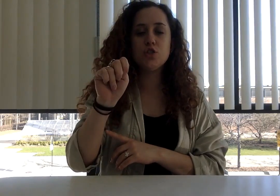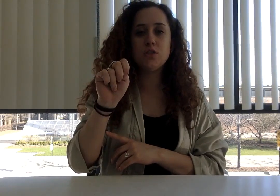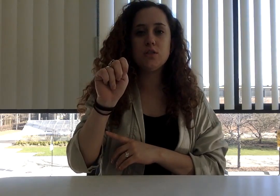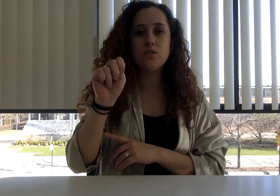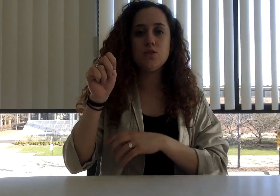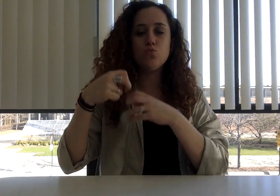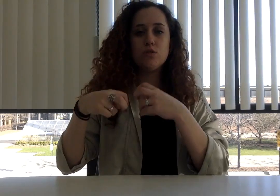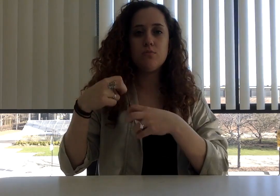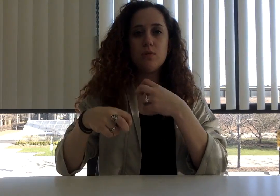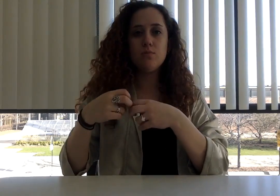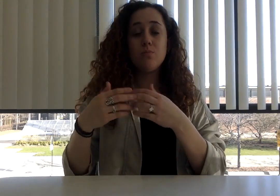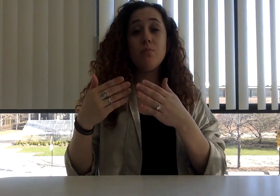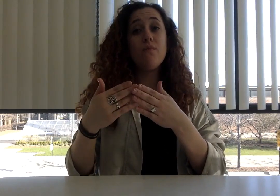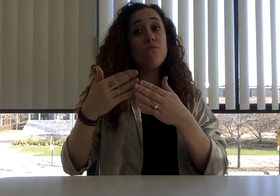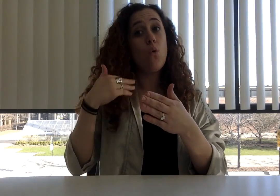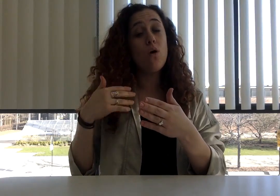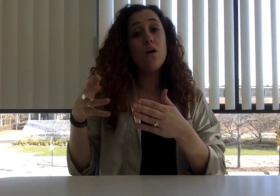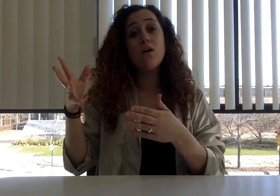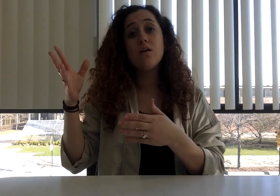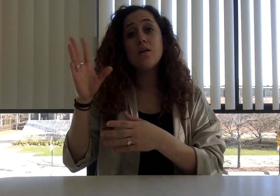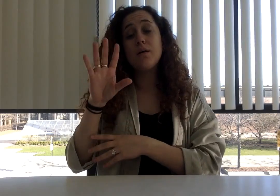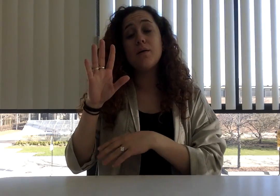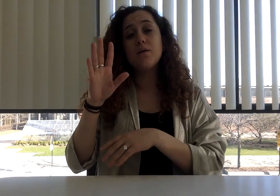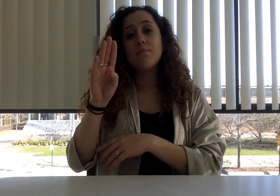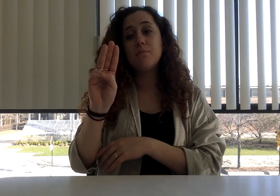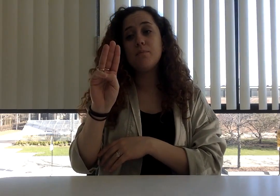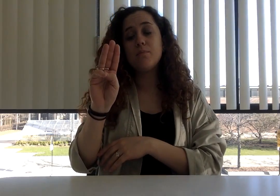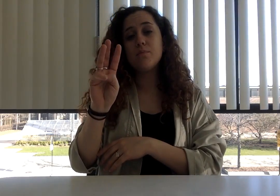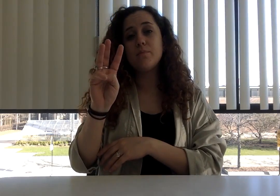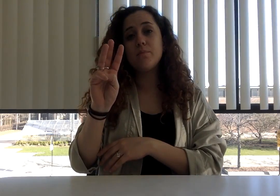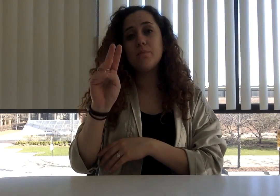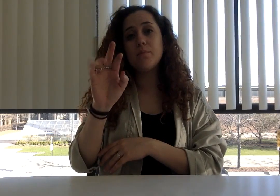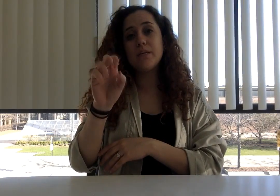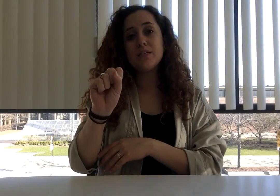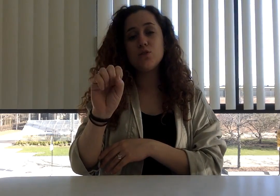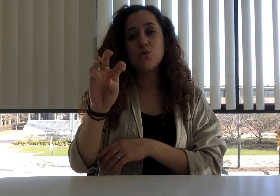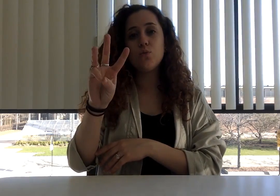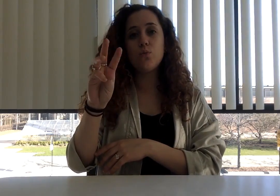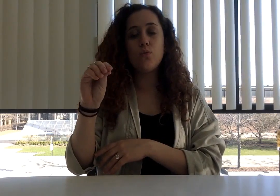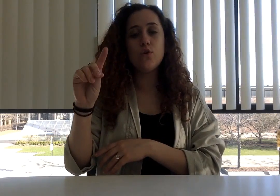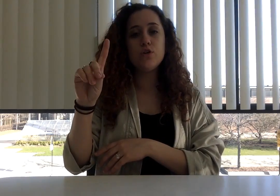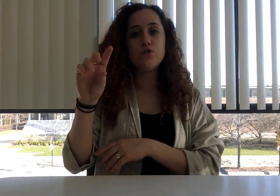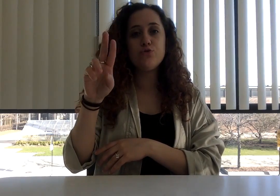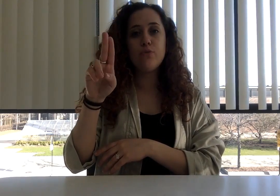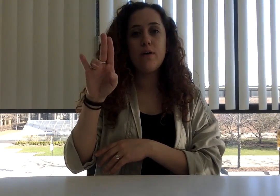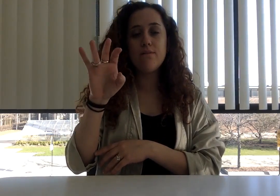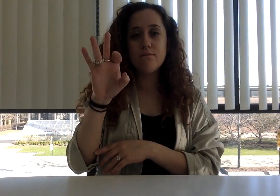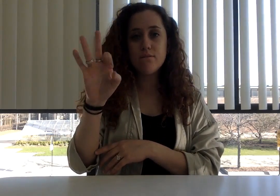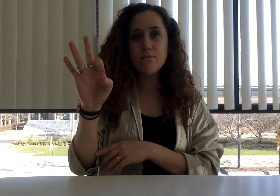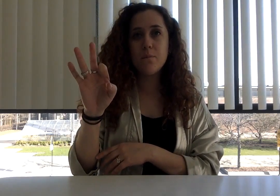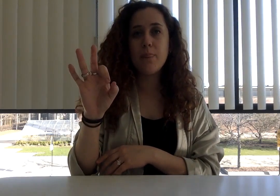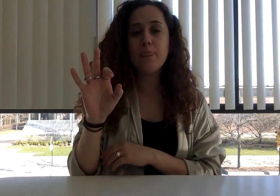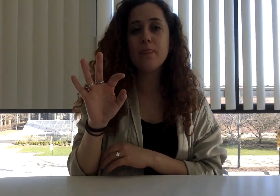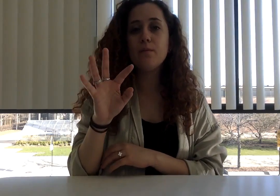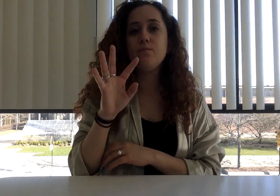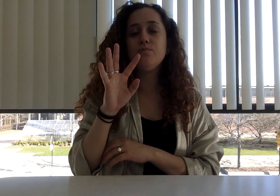Before Miss Woodruff came, back when we were talking with linear equations in Chapter 3, before quadratics, one of the